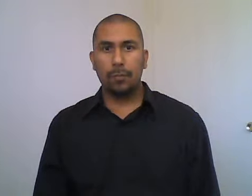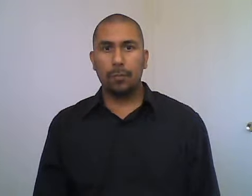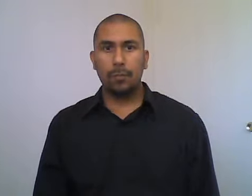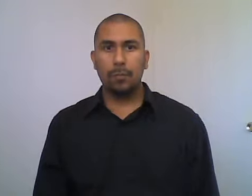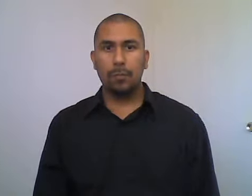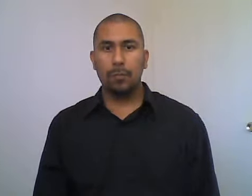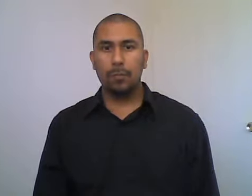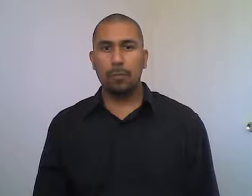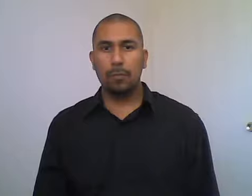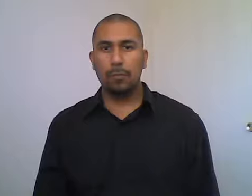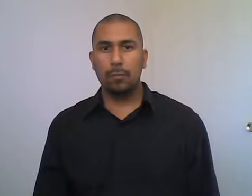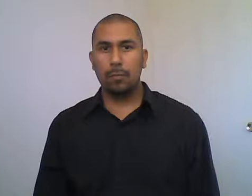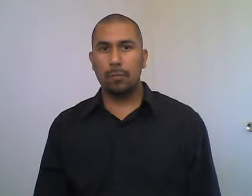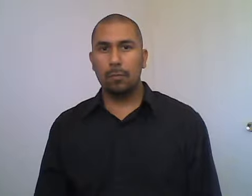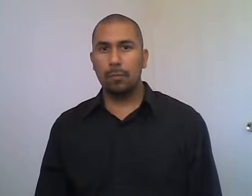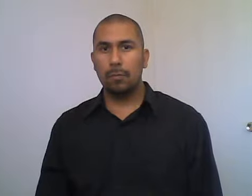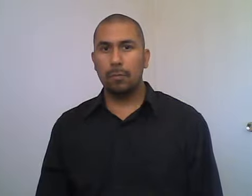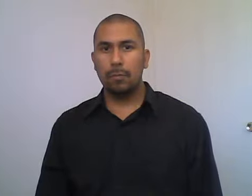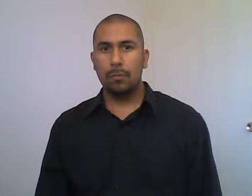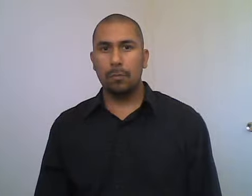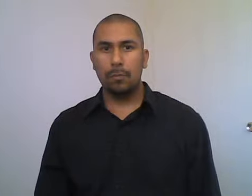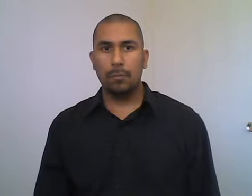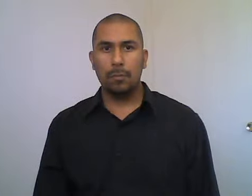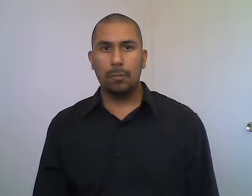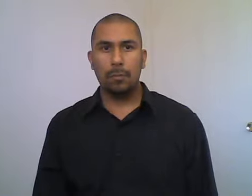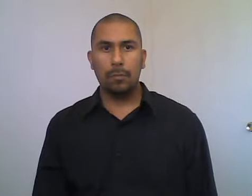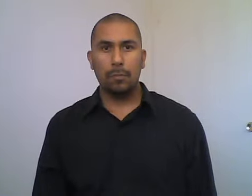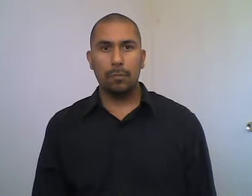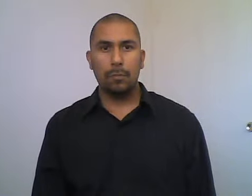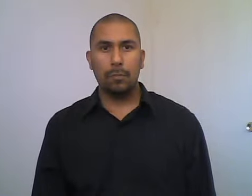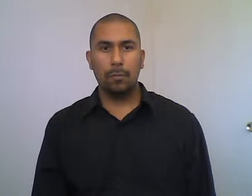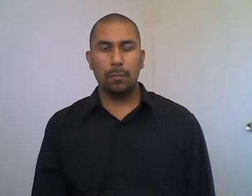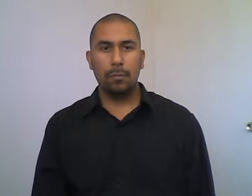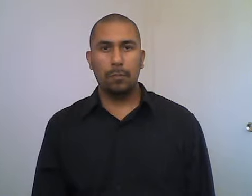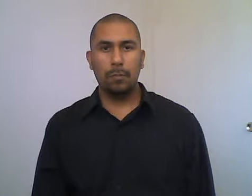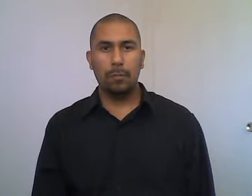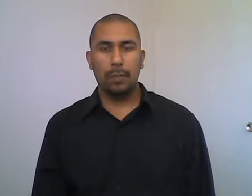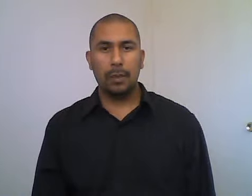So I have to do what's called tacking.